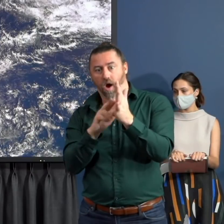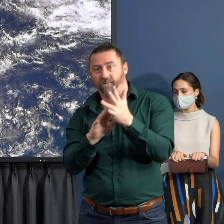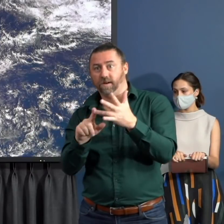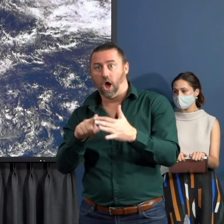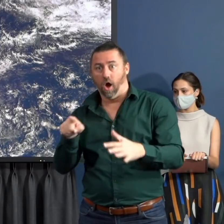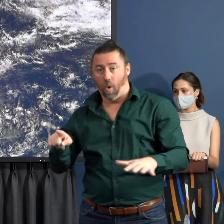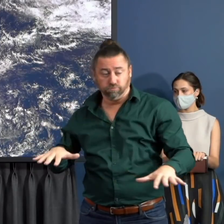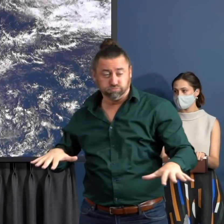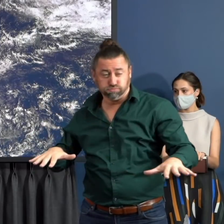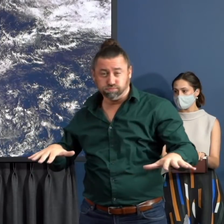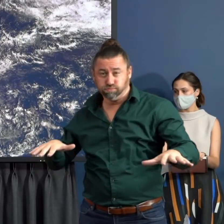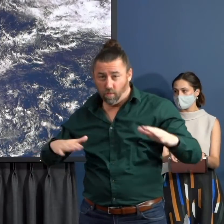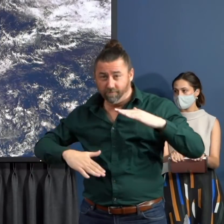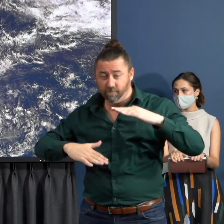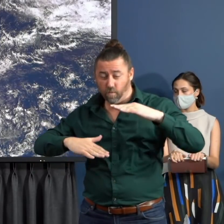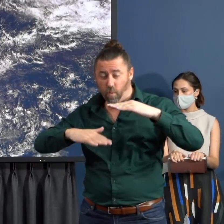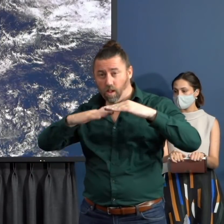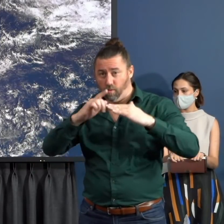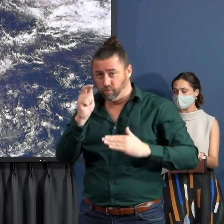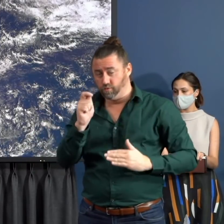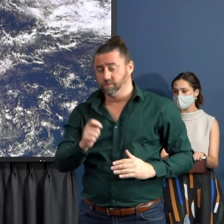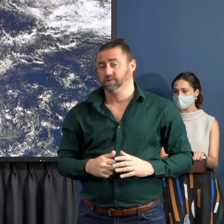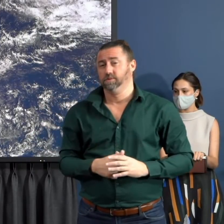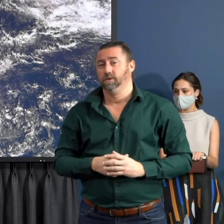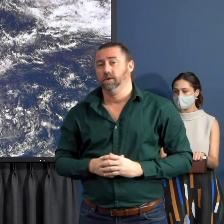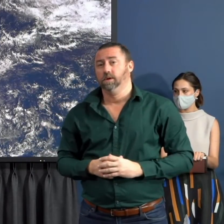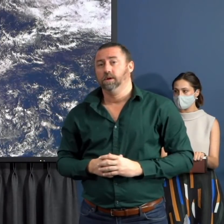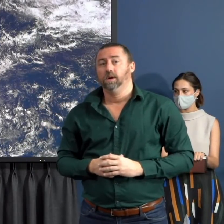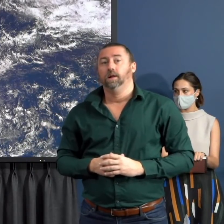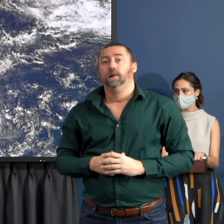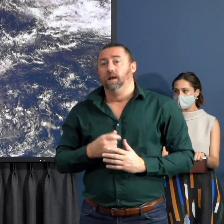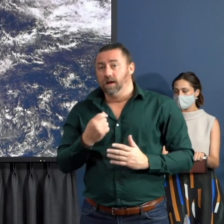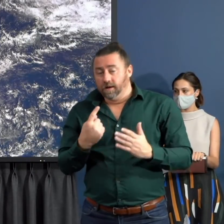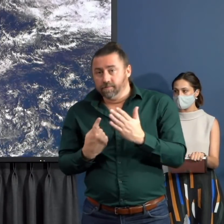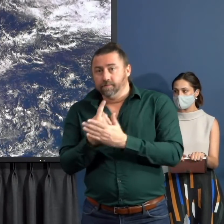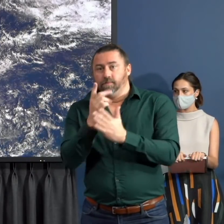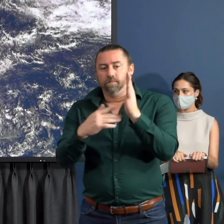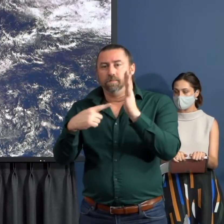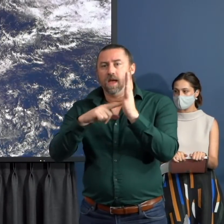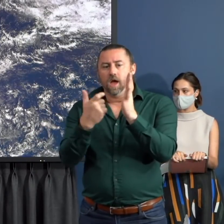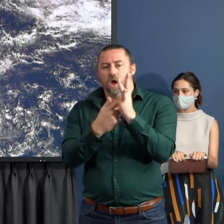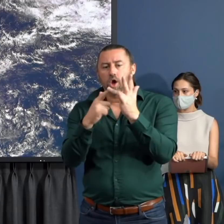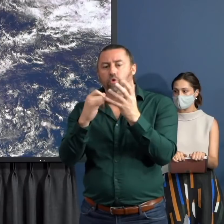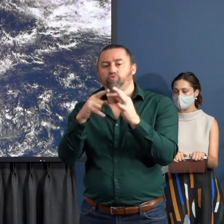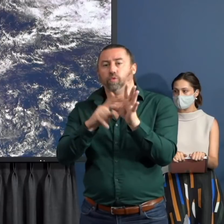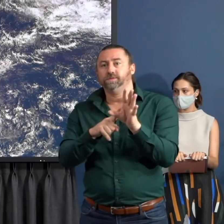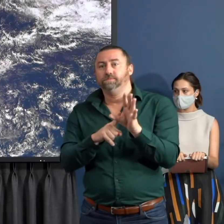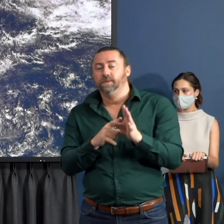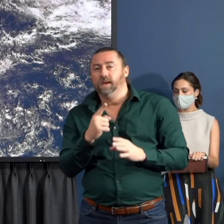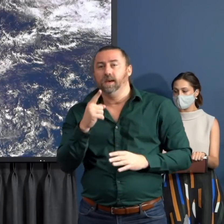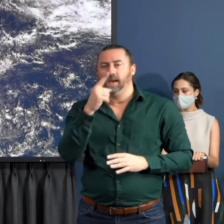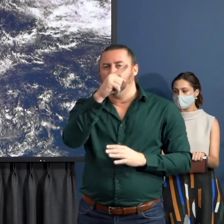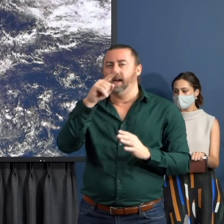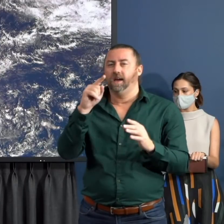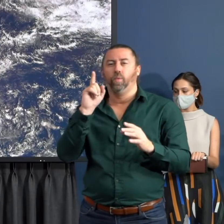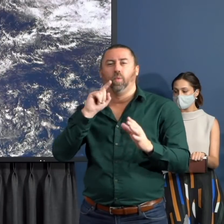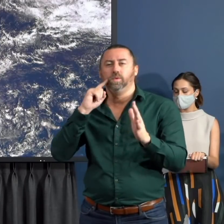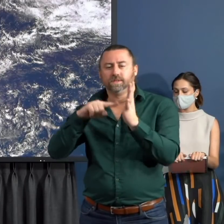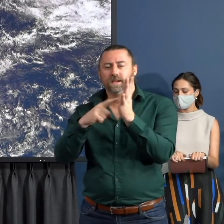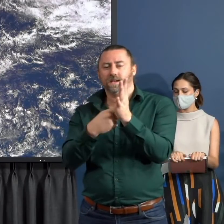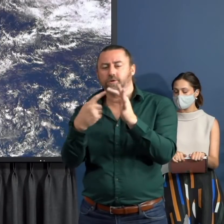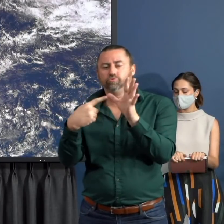at the moment. Now we have some issues with the Mount Crosby treatment system. So can I